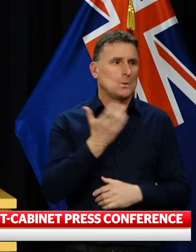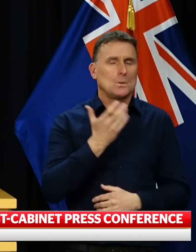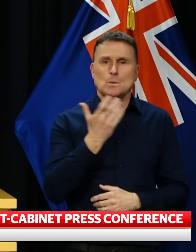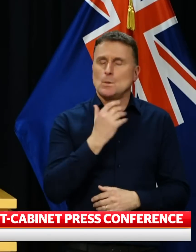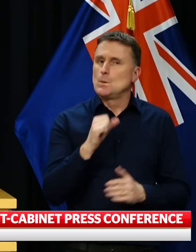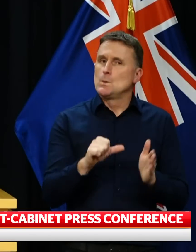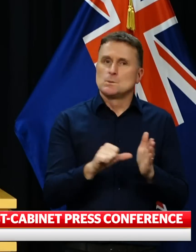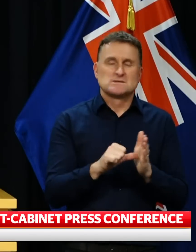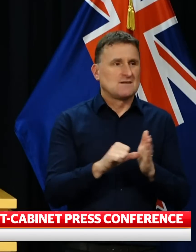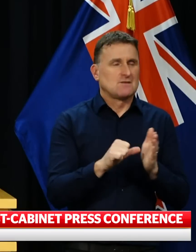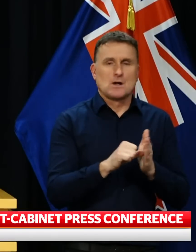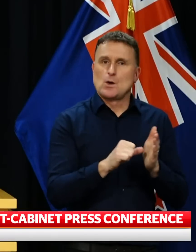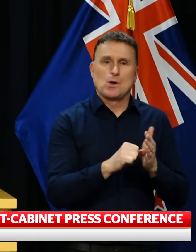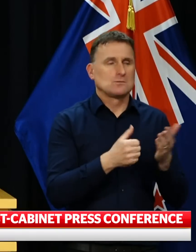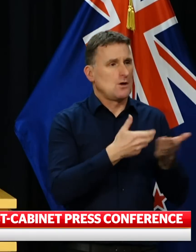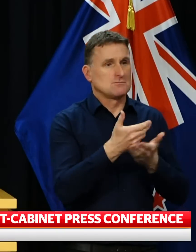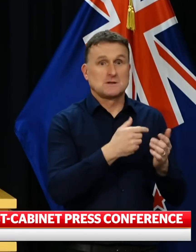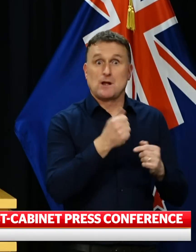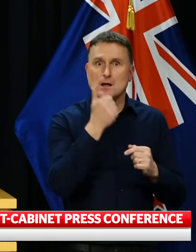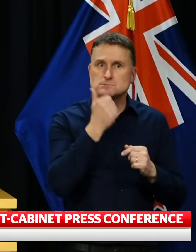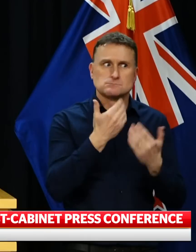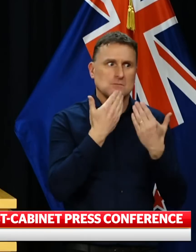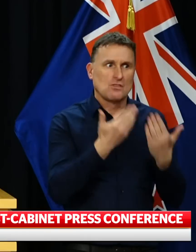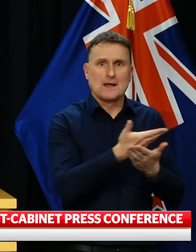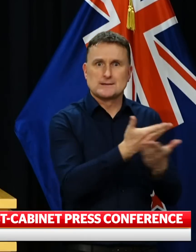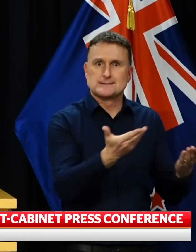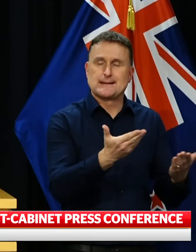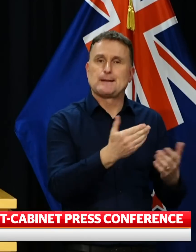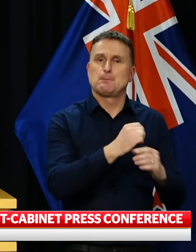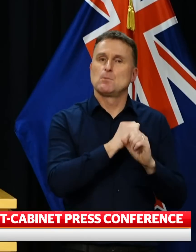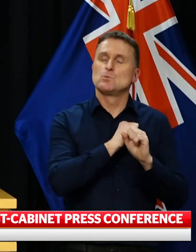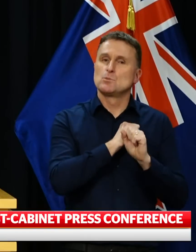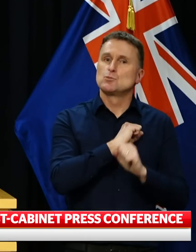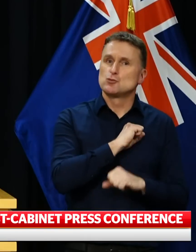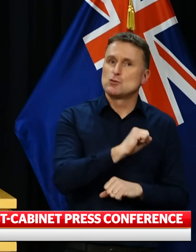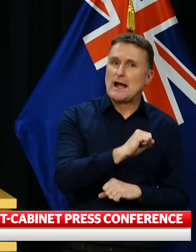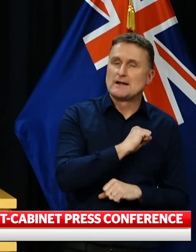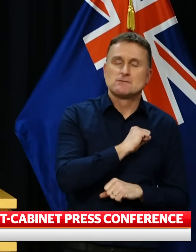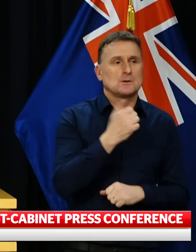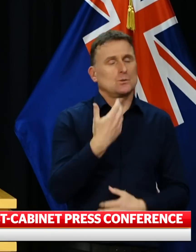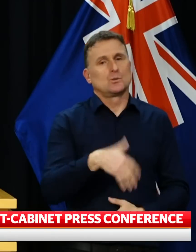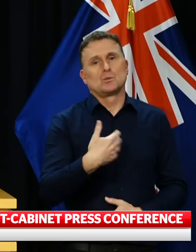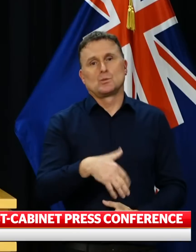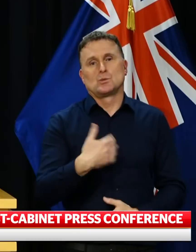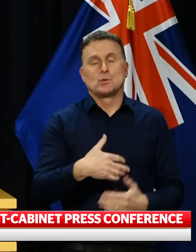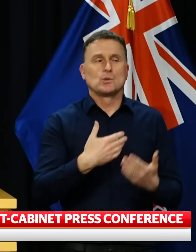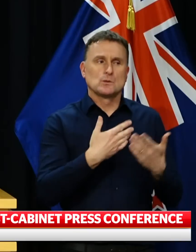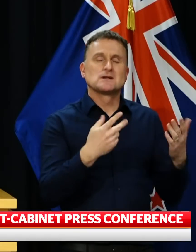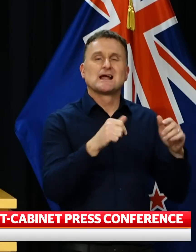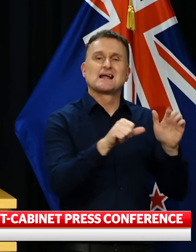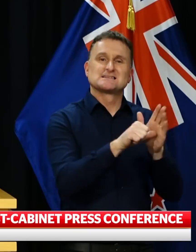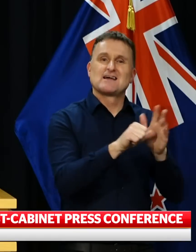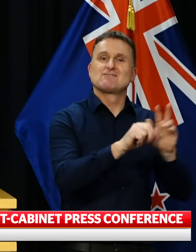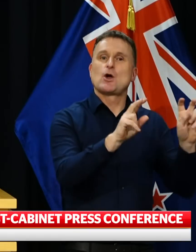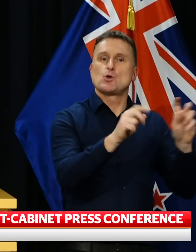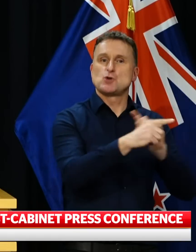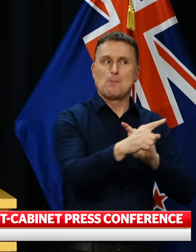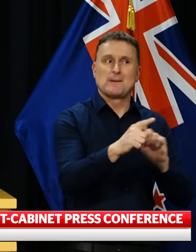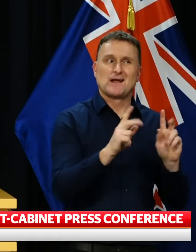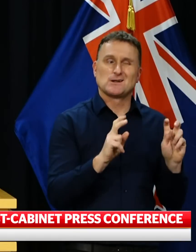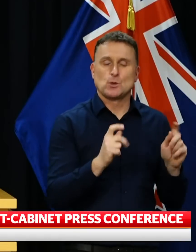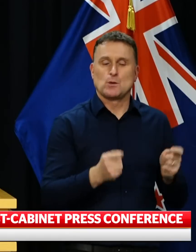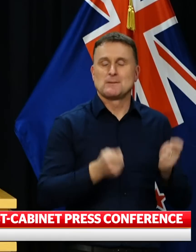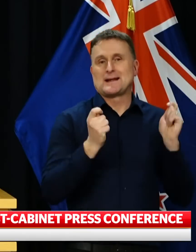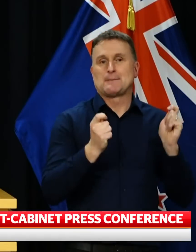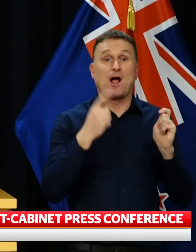really want to thank them for their bravery, and I know it's a really difficult topic even for them to talk about. I don't think the system has properly